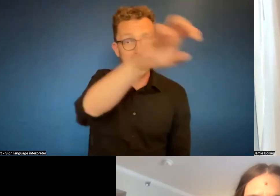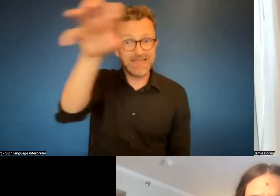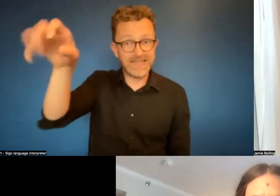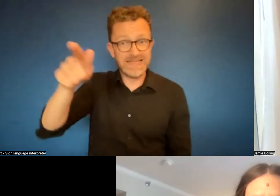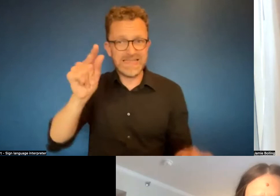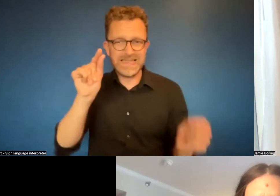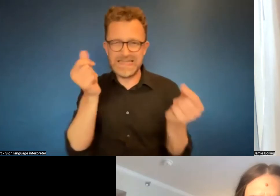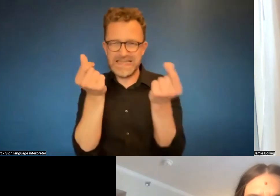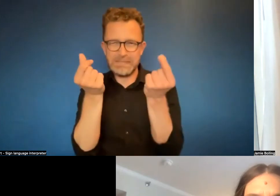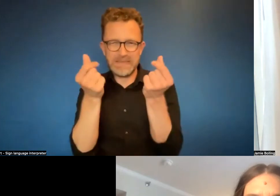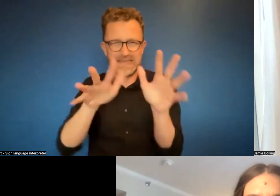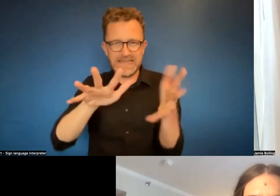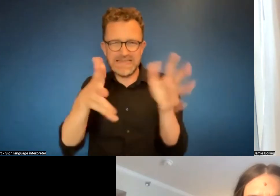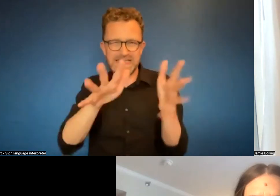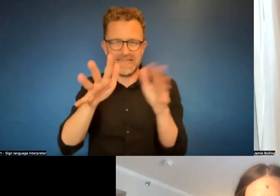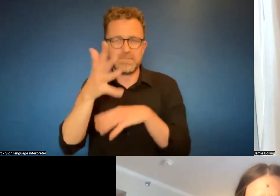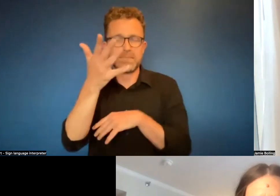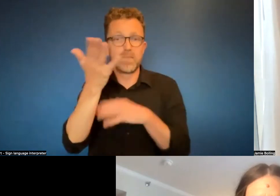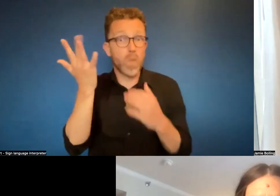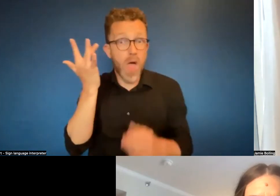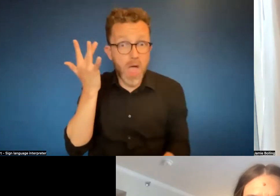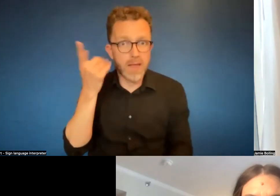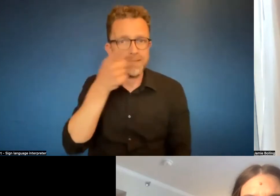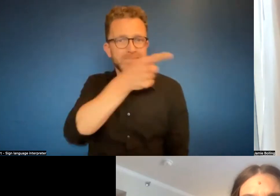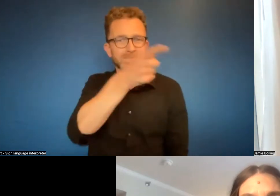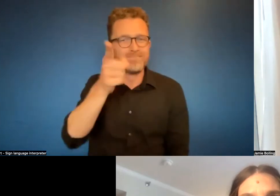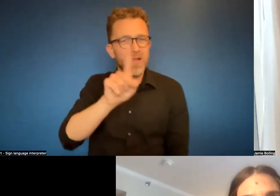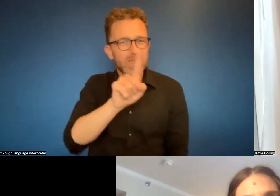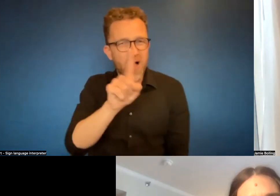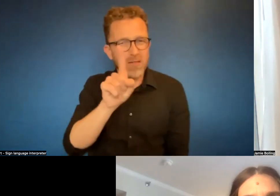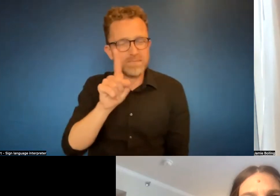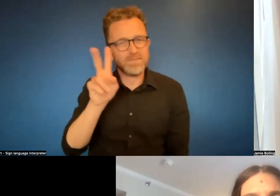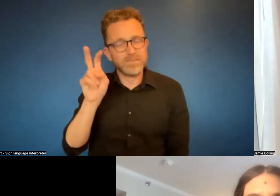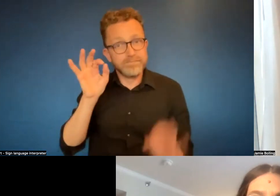the government they are supporting. So